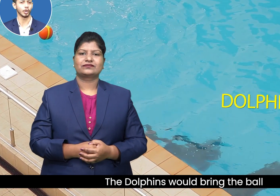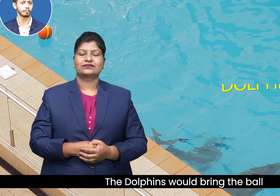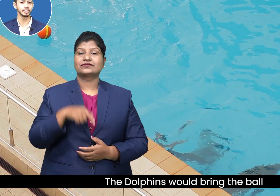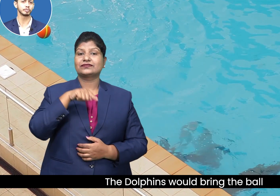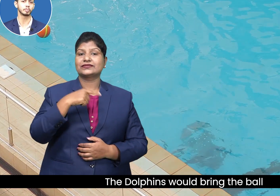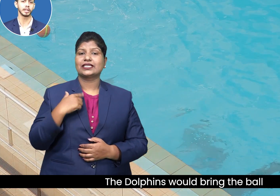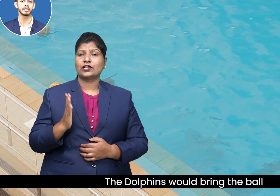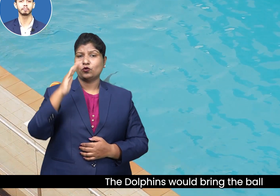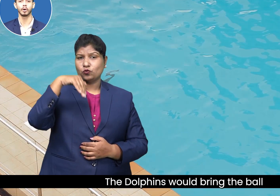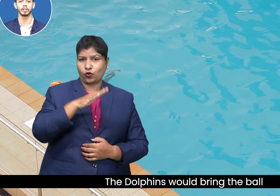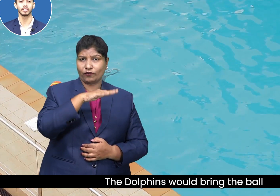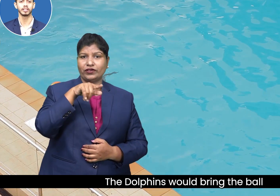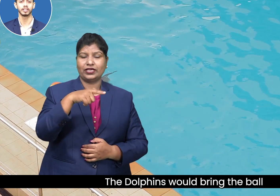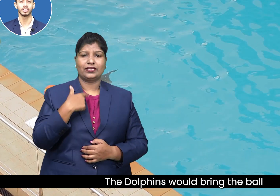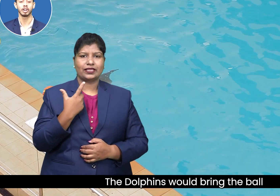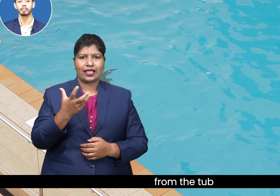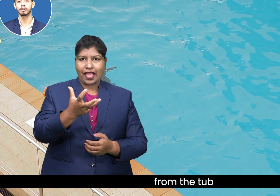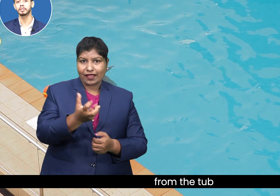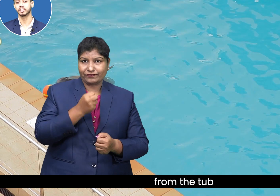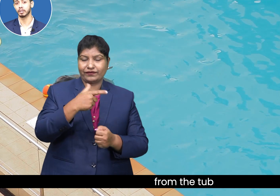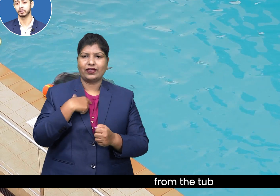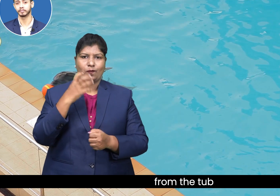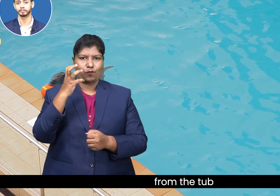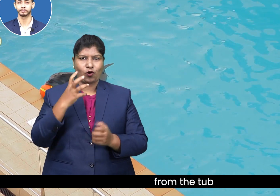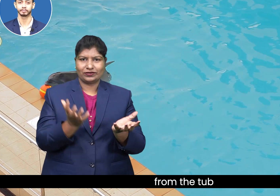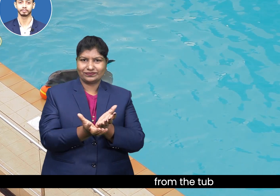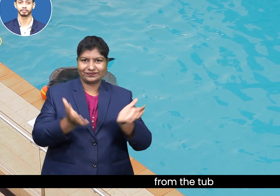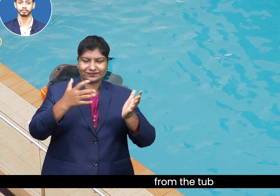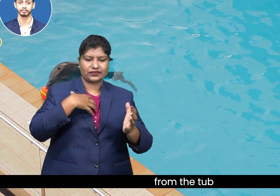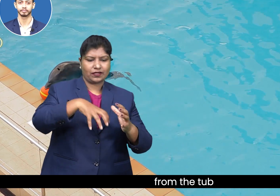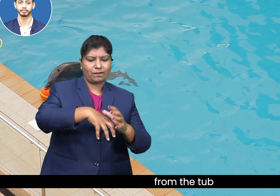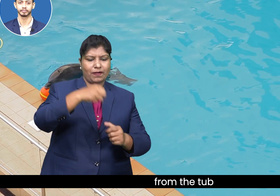The dolphins would bring the ball from the tub.